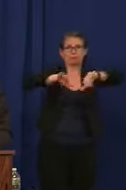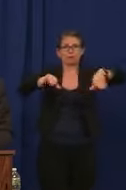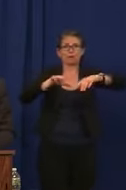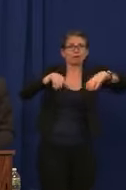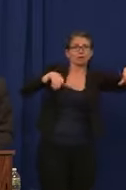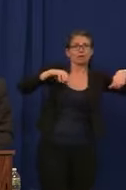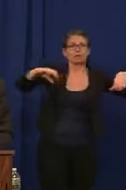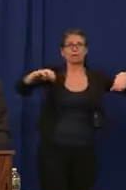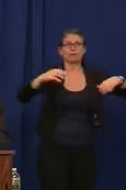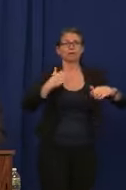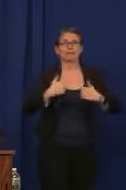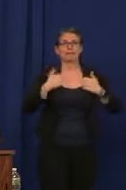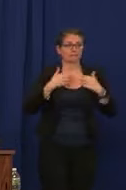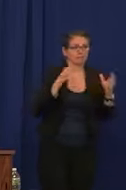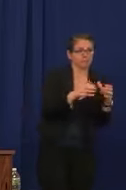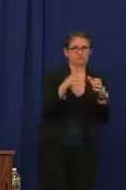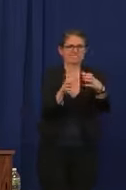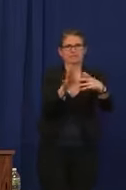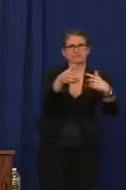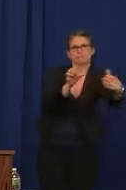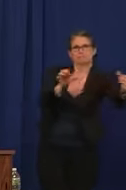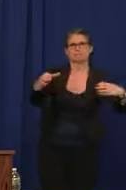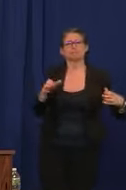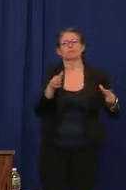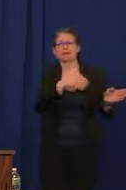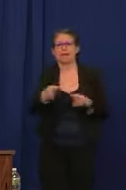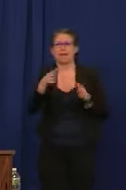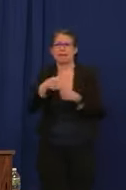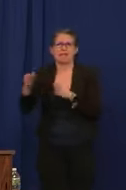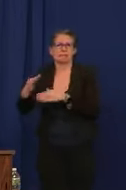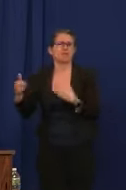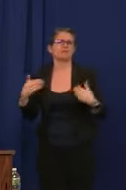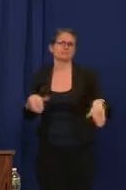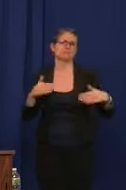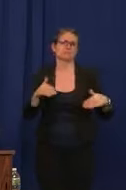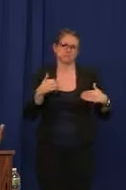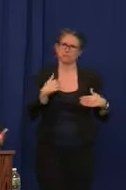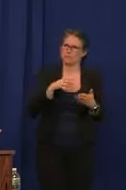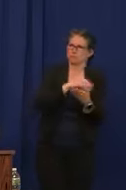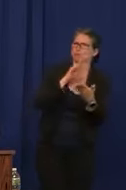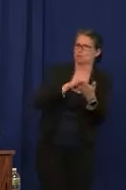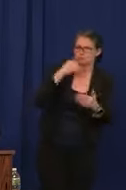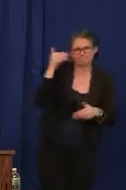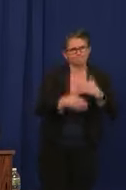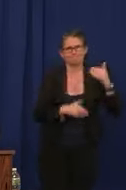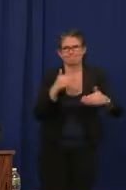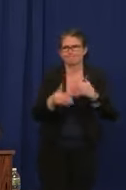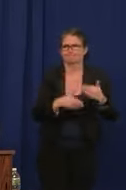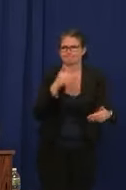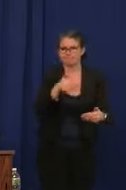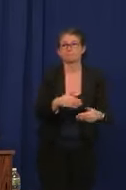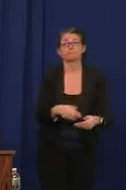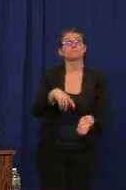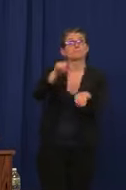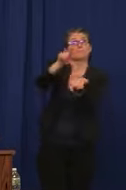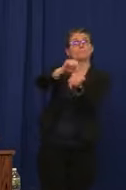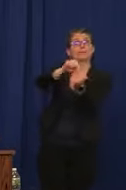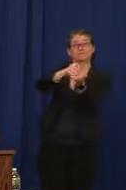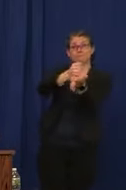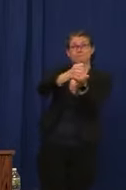and we're continuing to learn a lot. And as new papers are published, as new data come out, we adjust course. That's the scientific